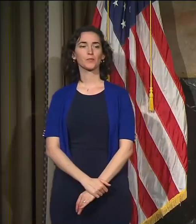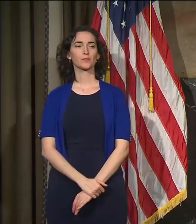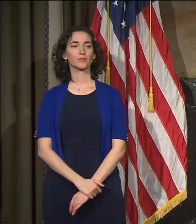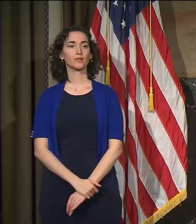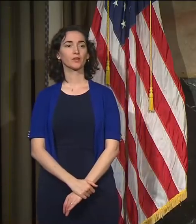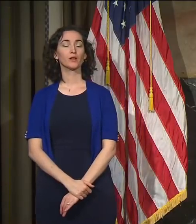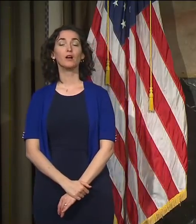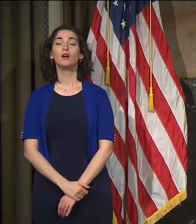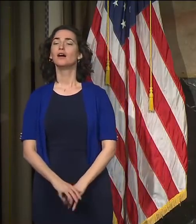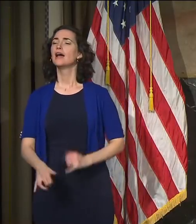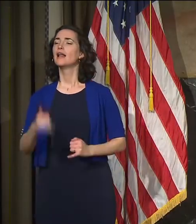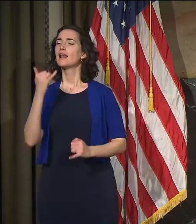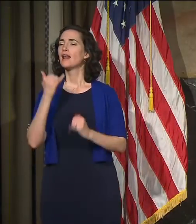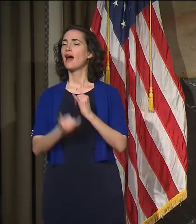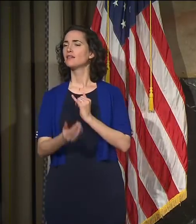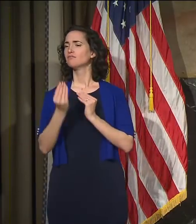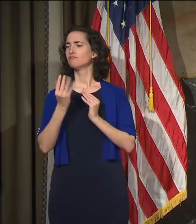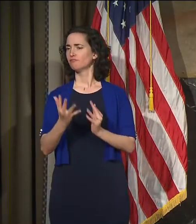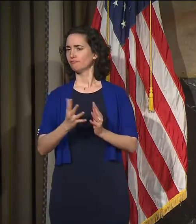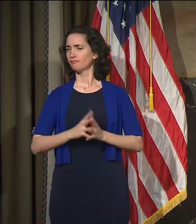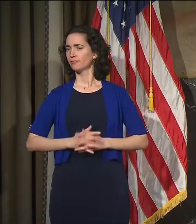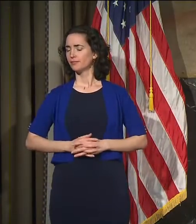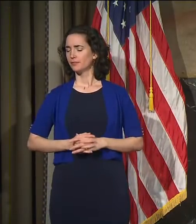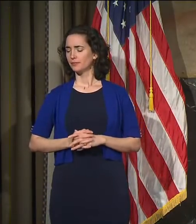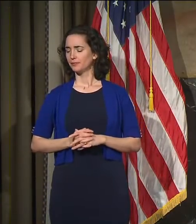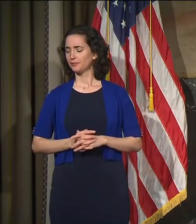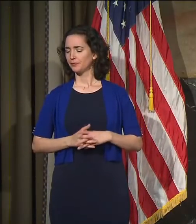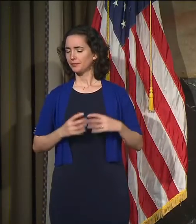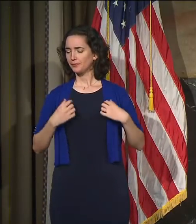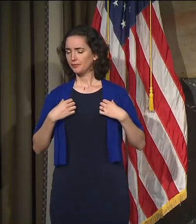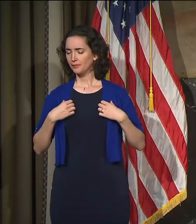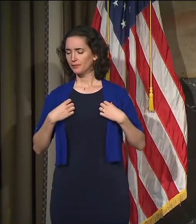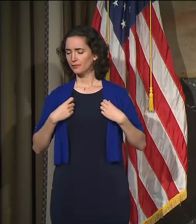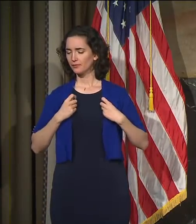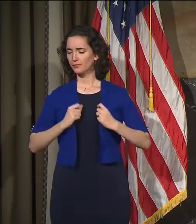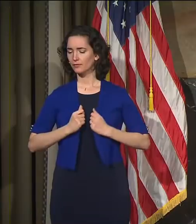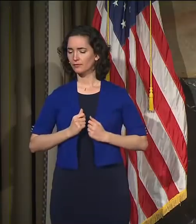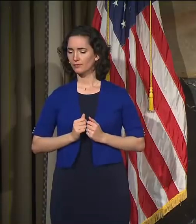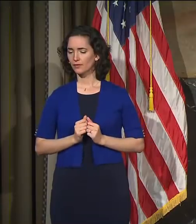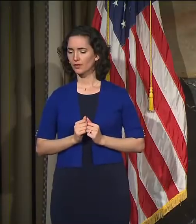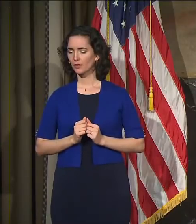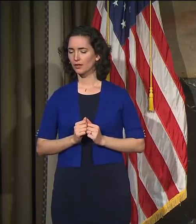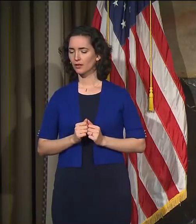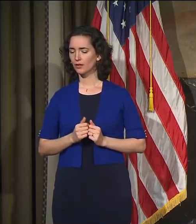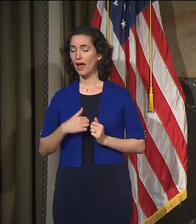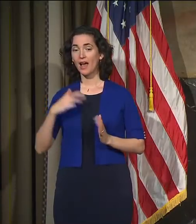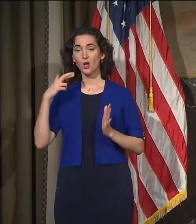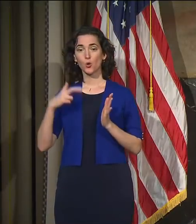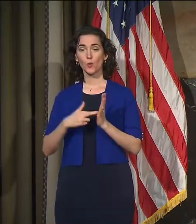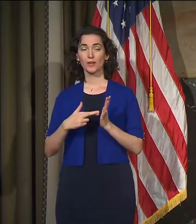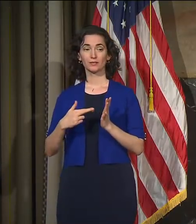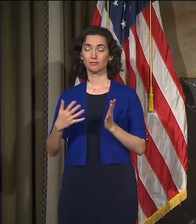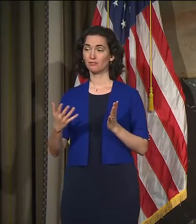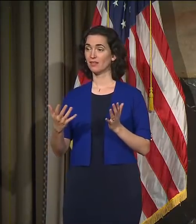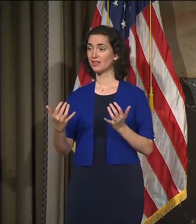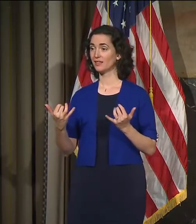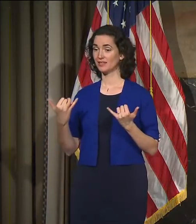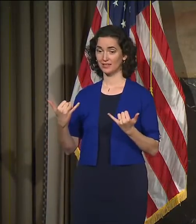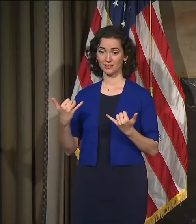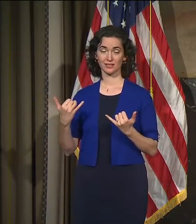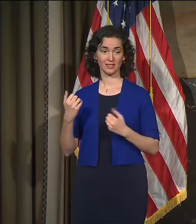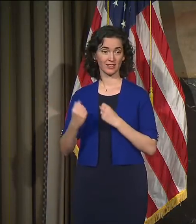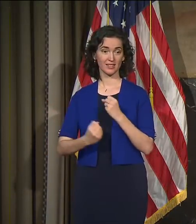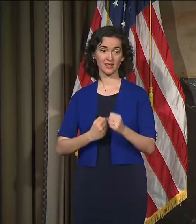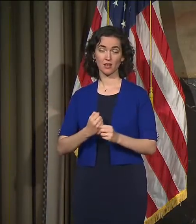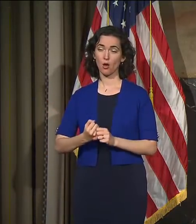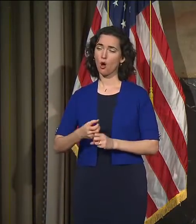did want to close out by just acknowledging that it has been a very long, tough, challenging